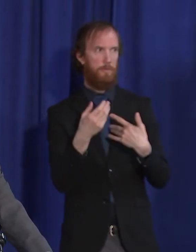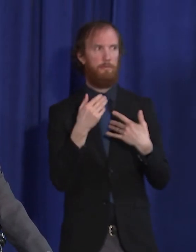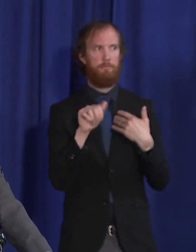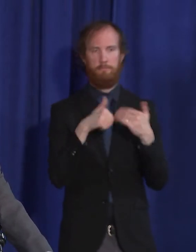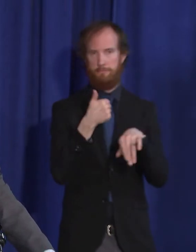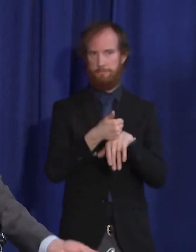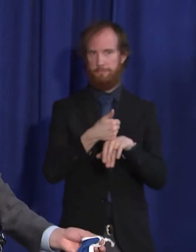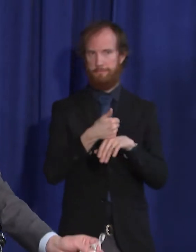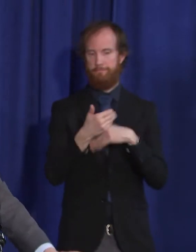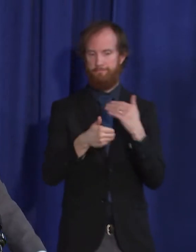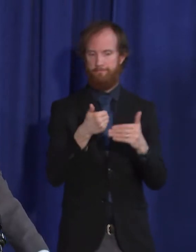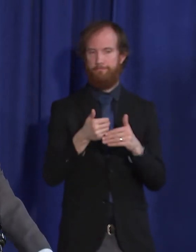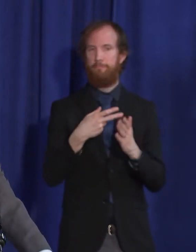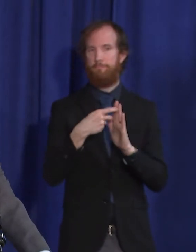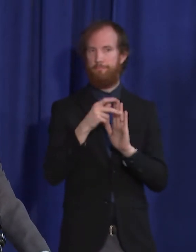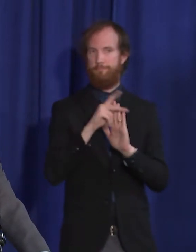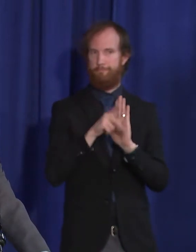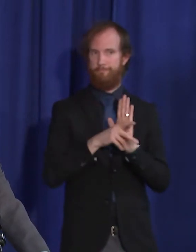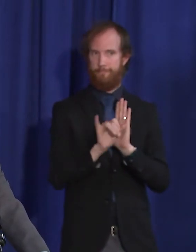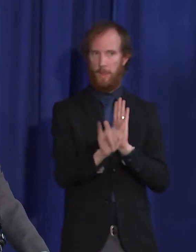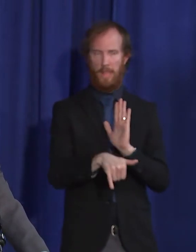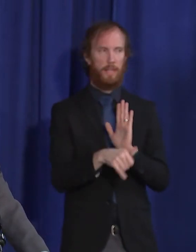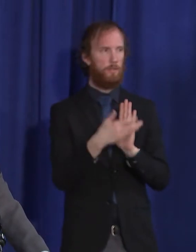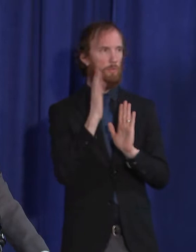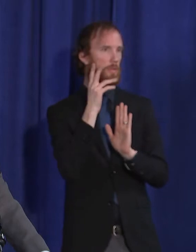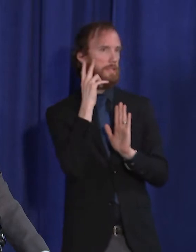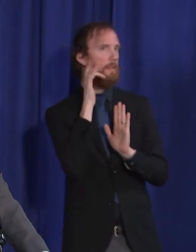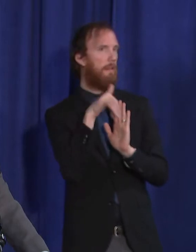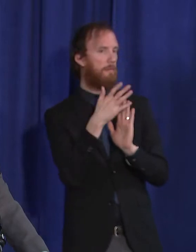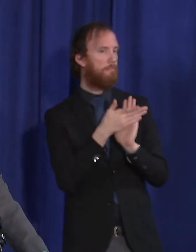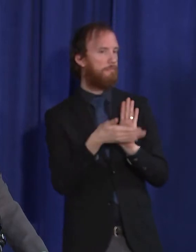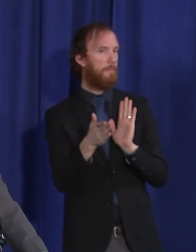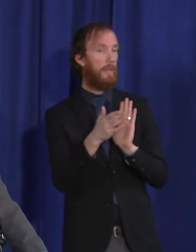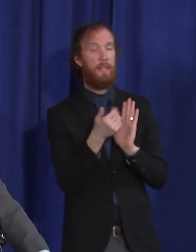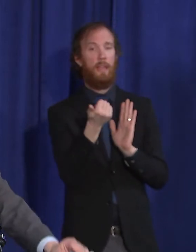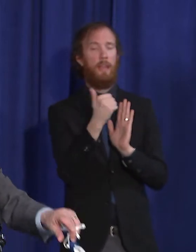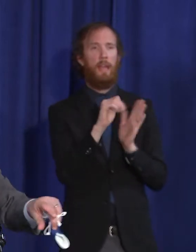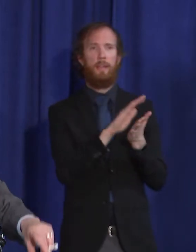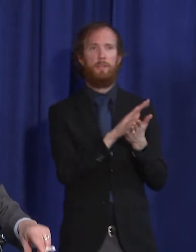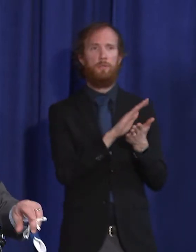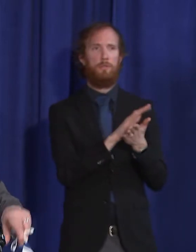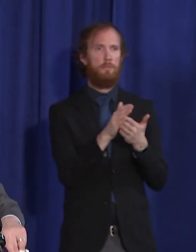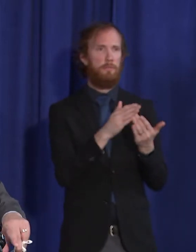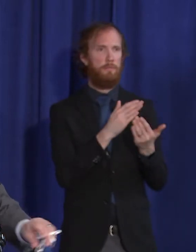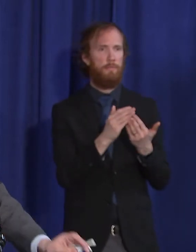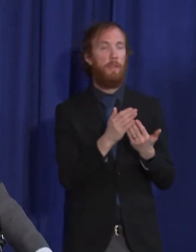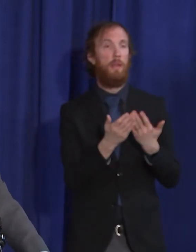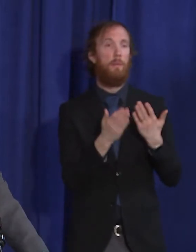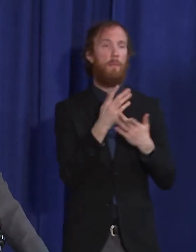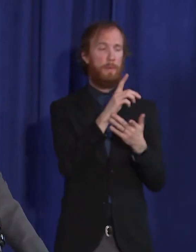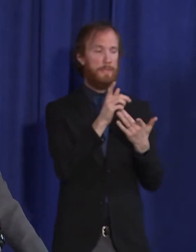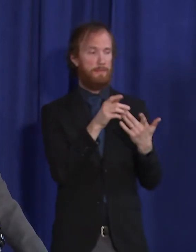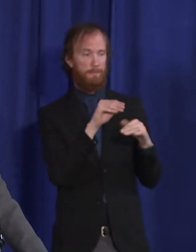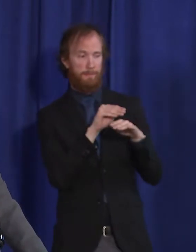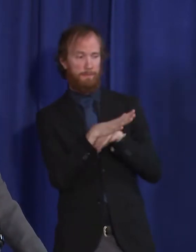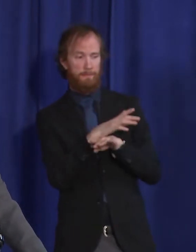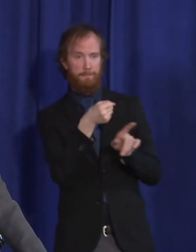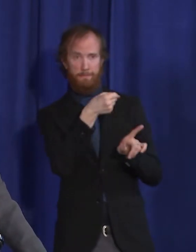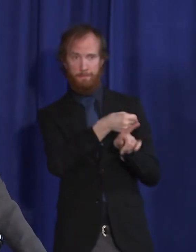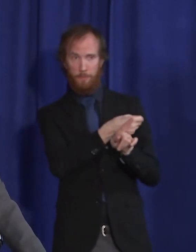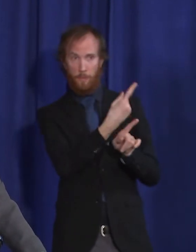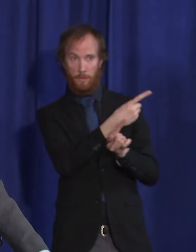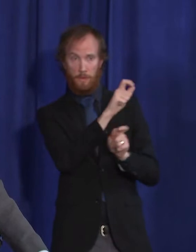school, as we're seeing these variants, what we're gonna be watching is it might be affecting specific schools, and so